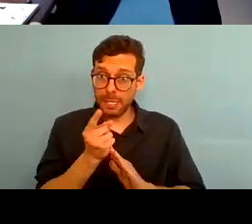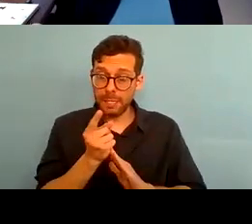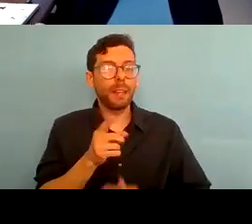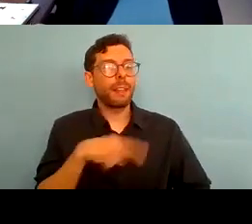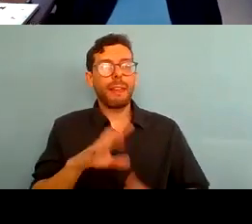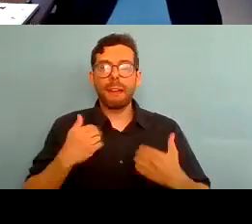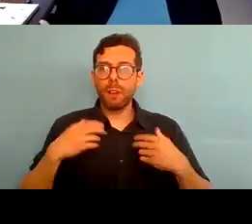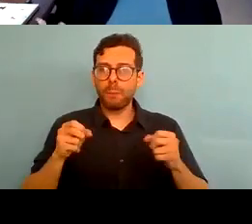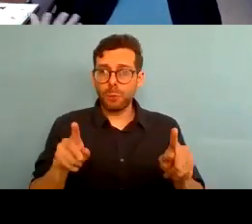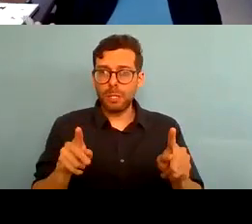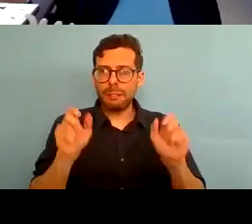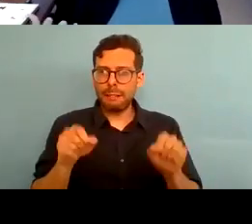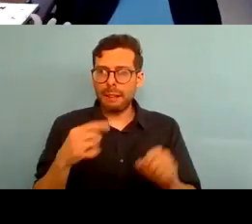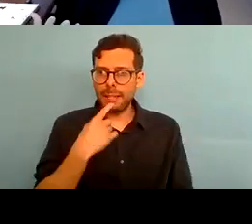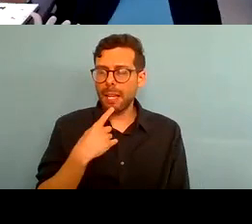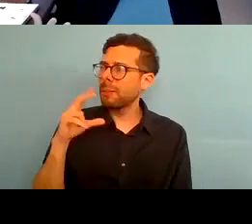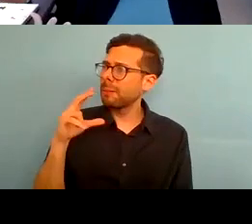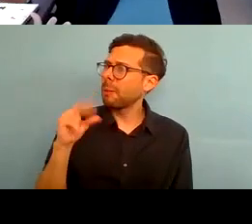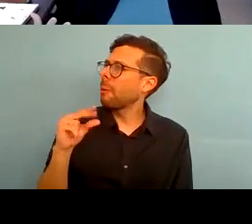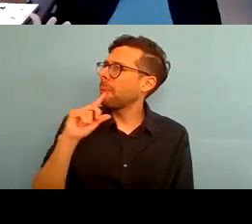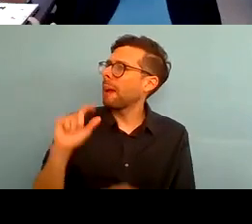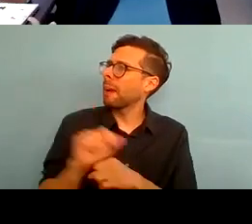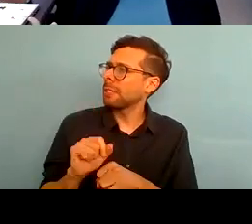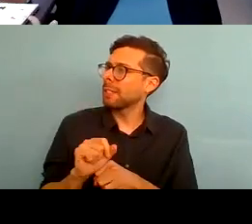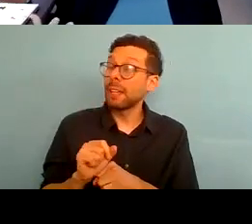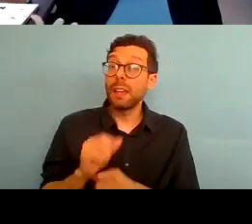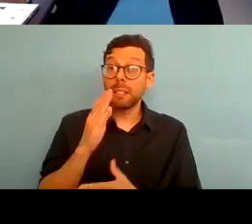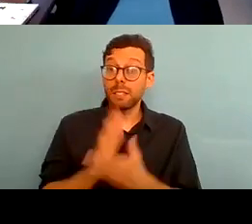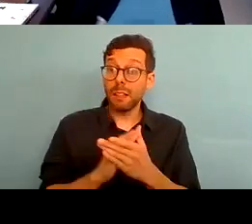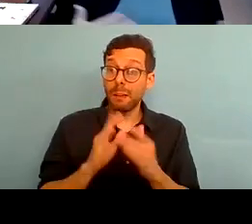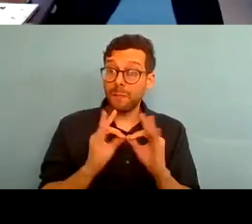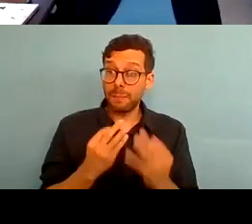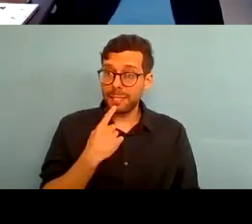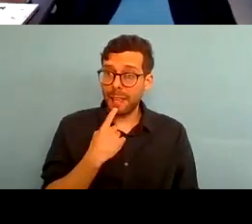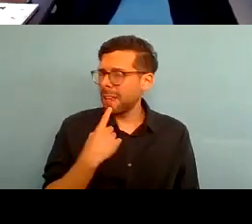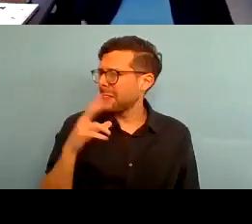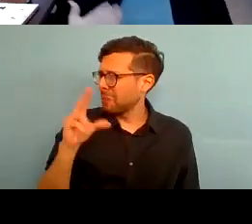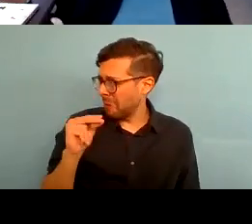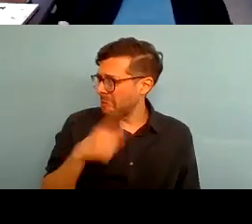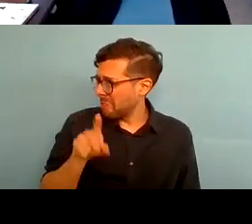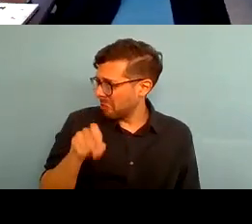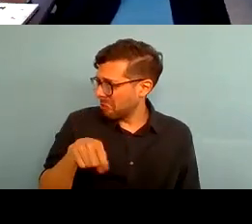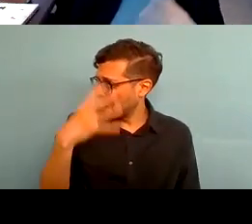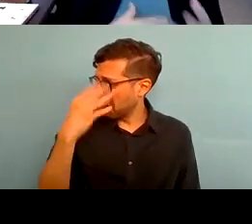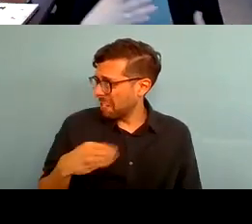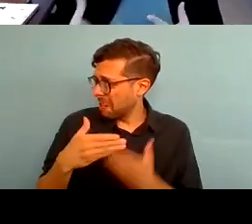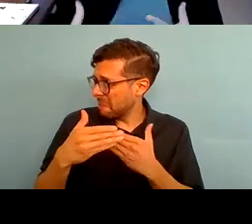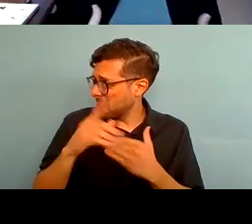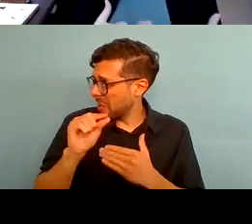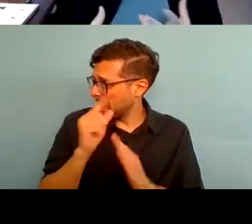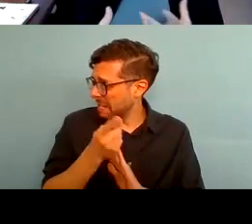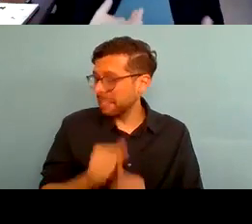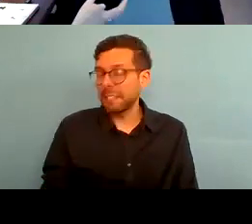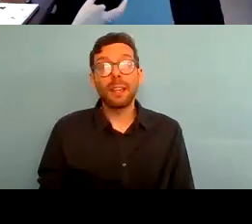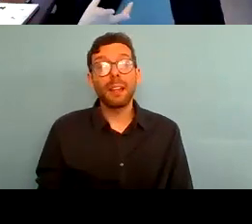actually. And so some will say, no, should they? And I'll say, well, yeah, actually, let's talk about that. And it gives me an opportunity